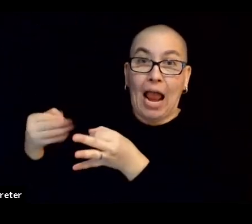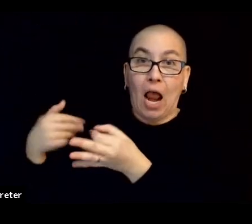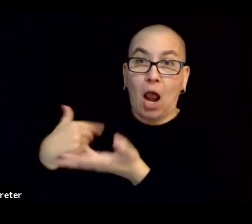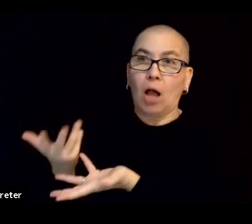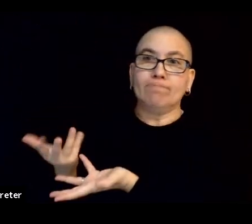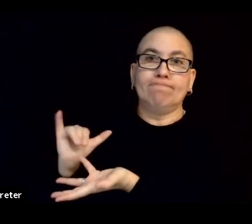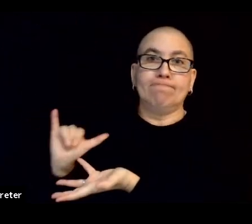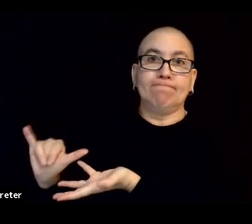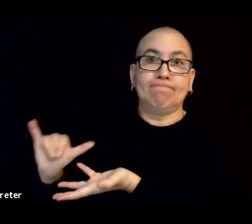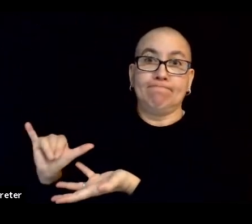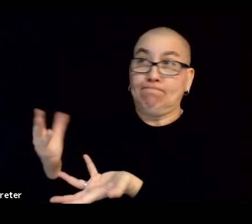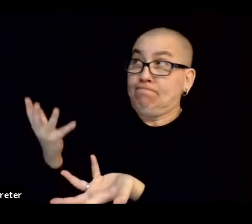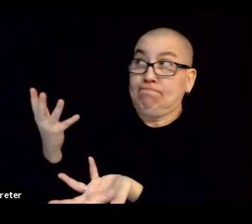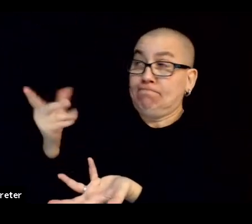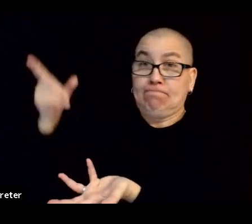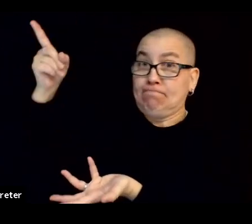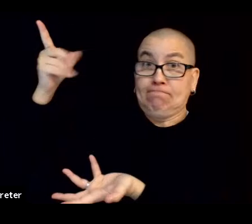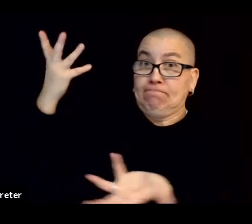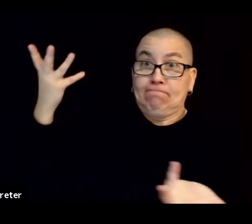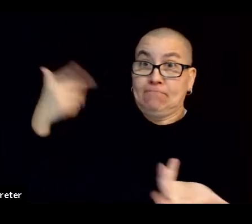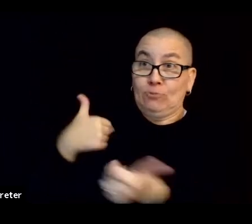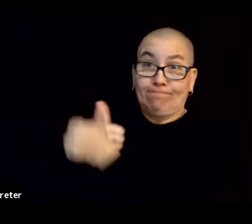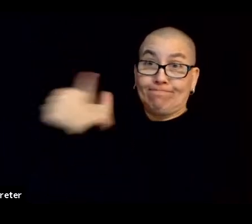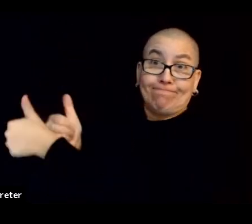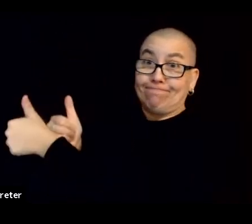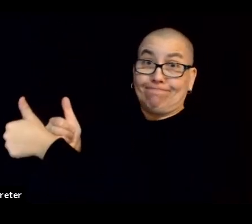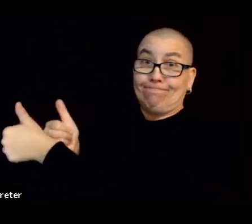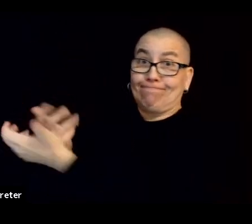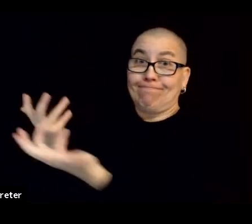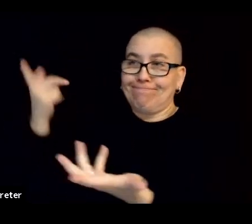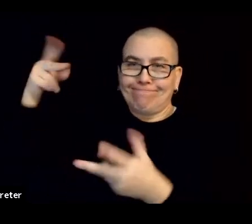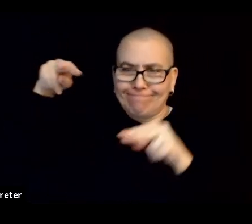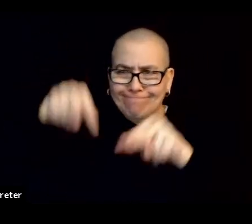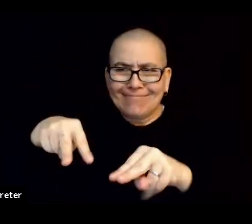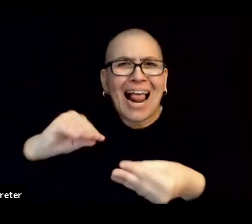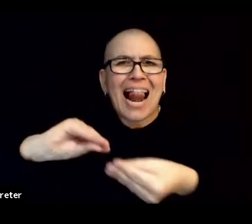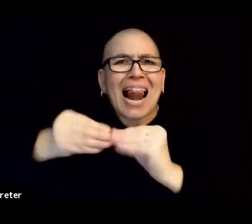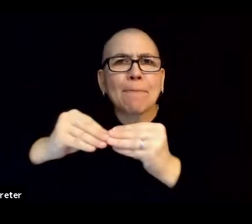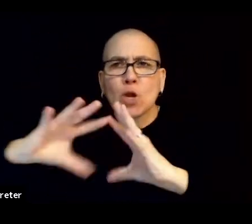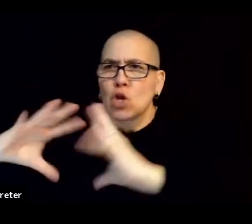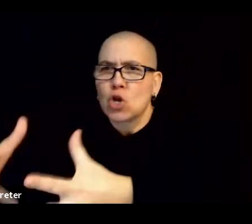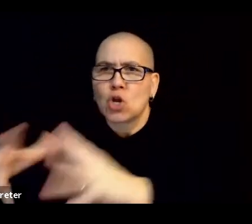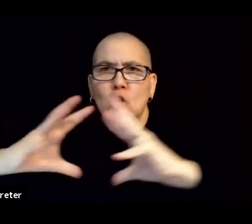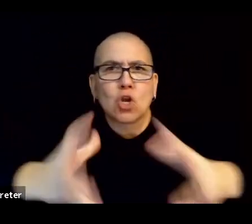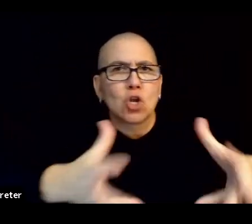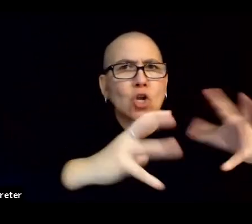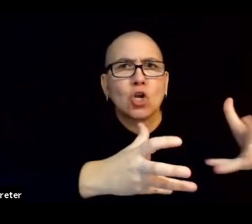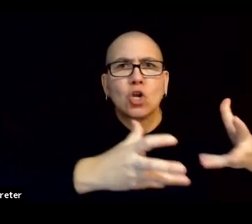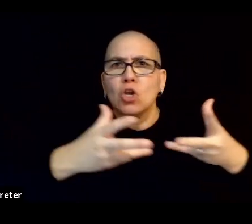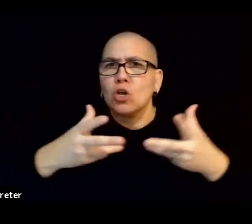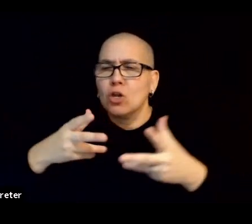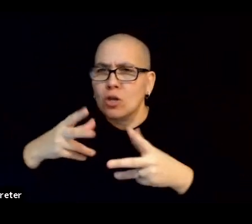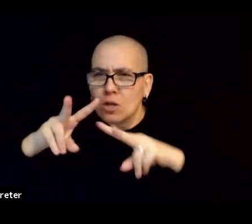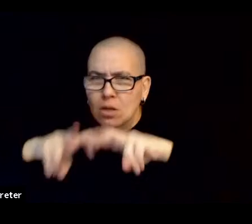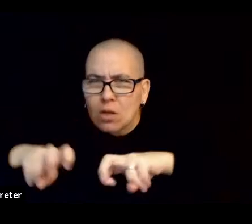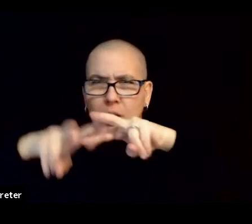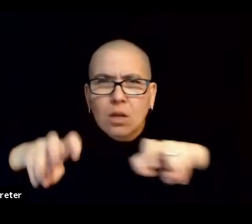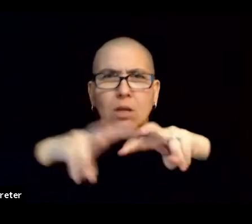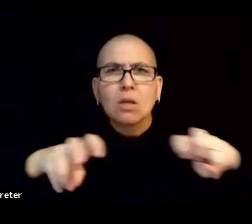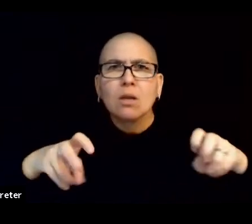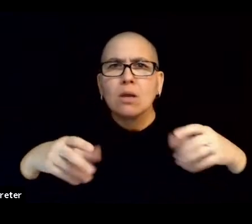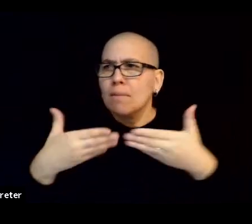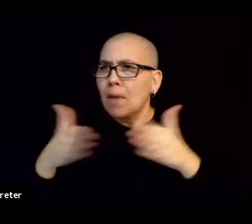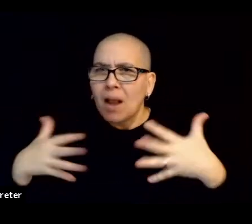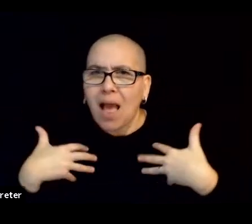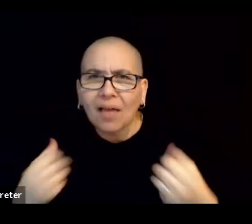populations, more flexible for care systems and local public health to be able to serve broader groups. But